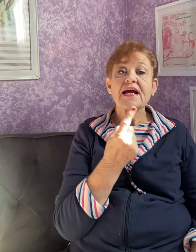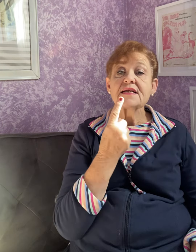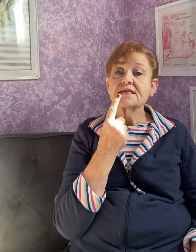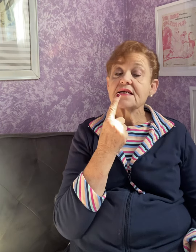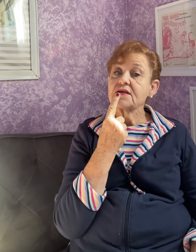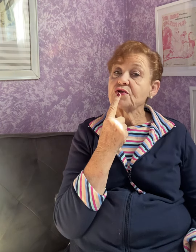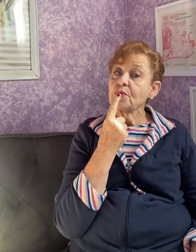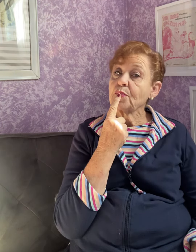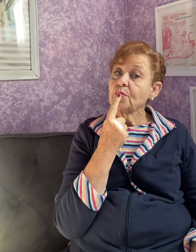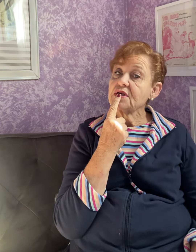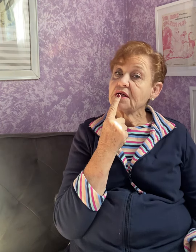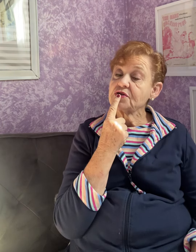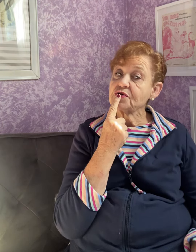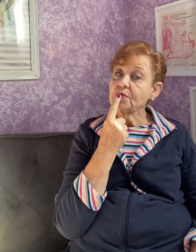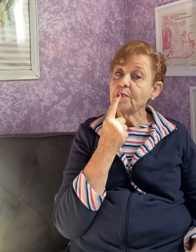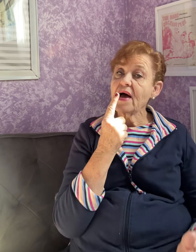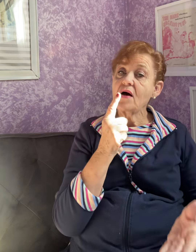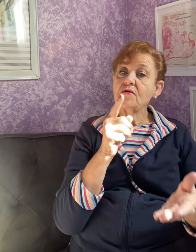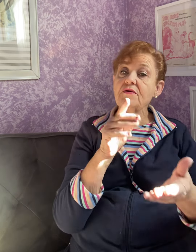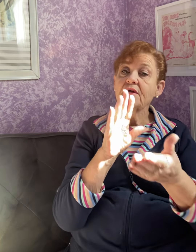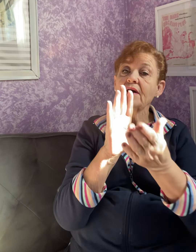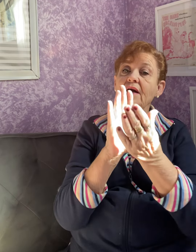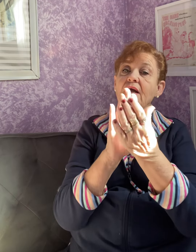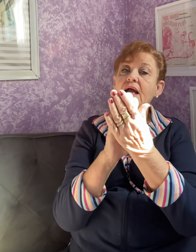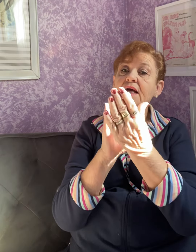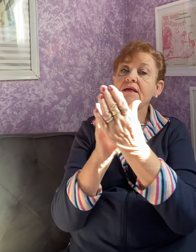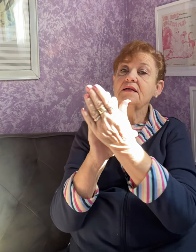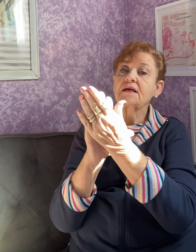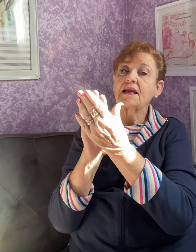Praise is your touch your mouth and clap.